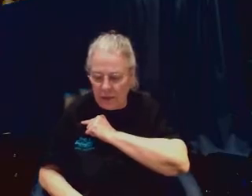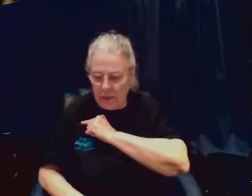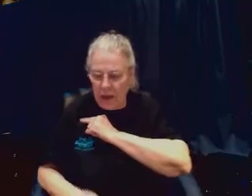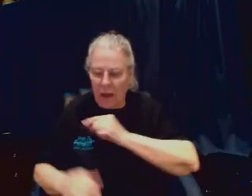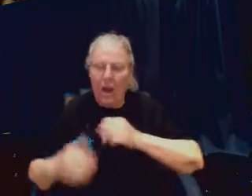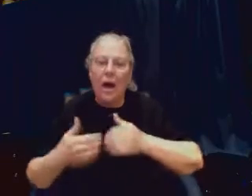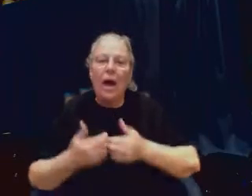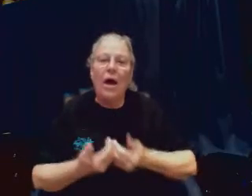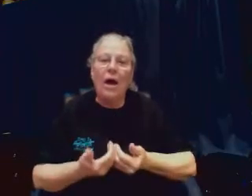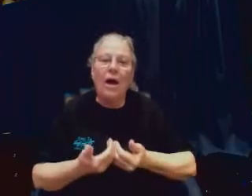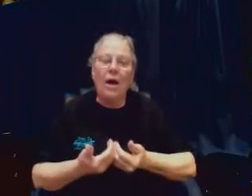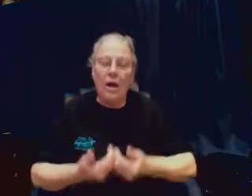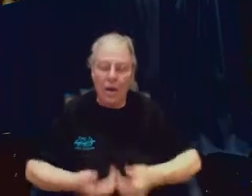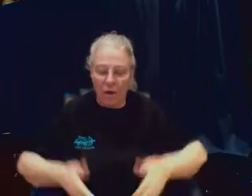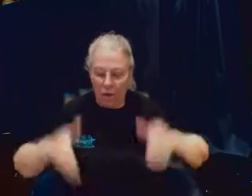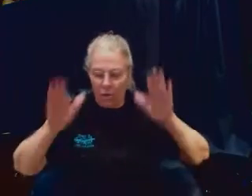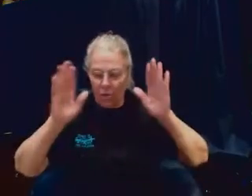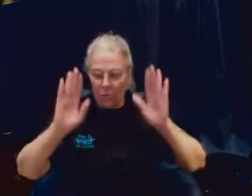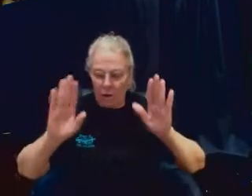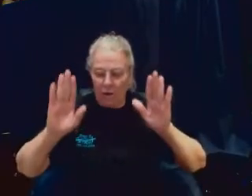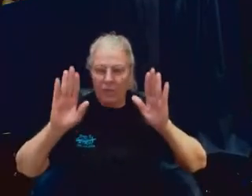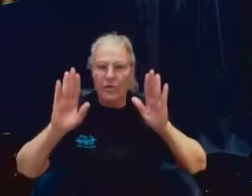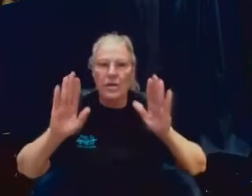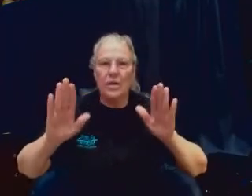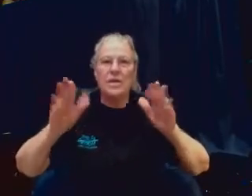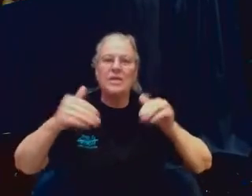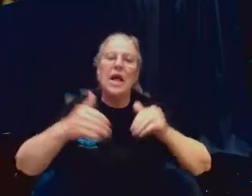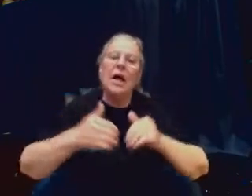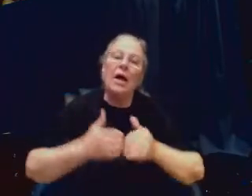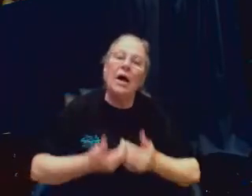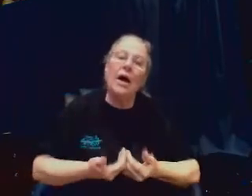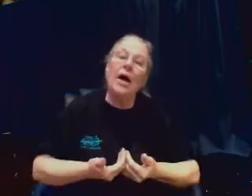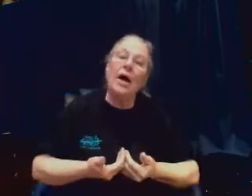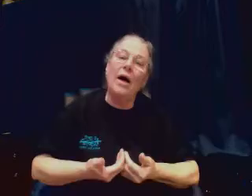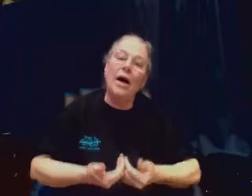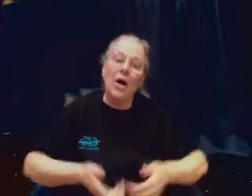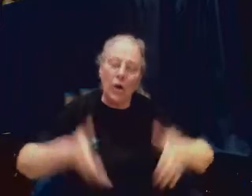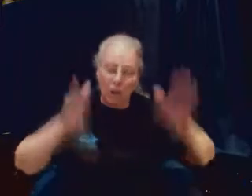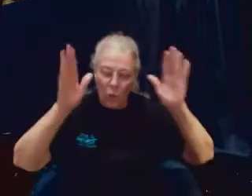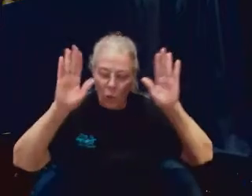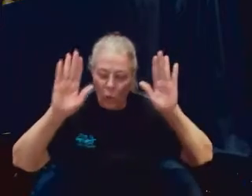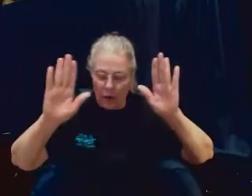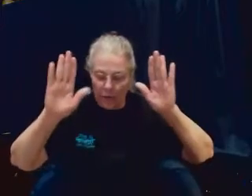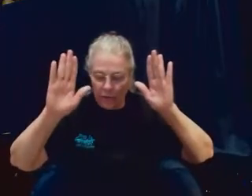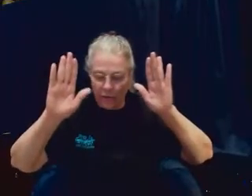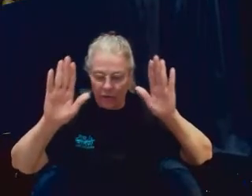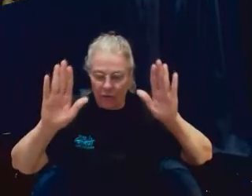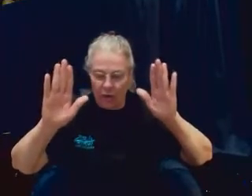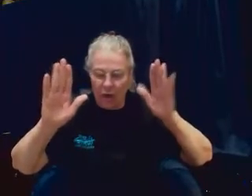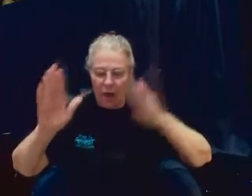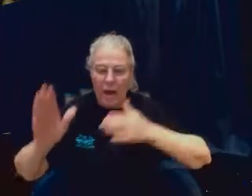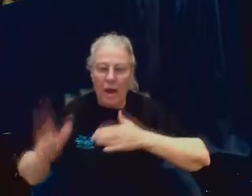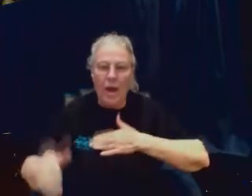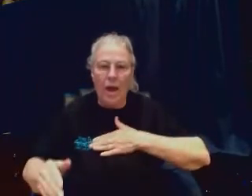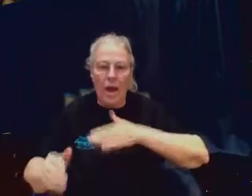unclean. How marvelous, how wonderful,